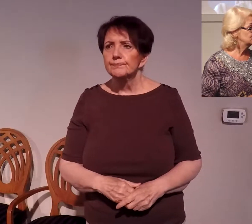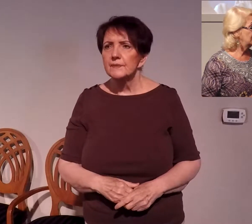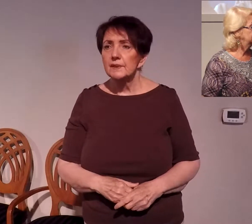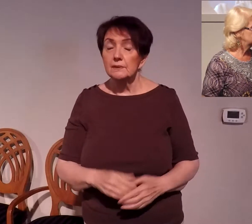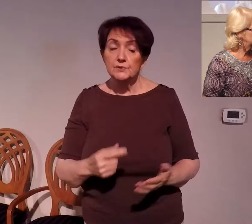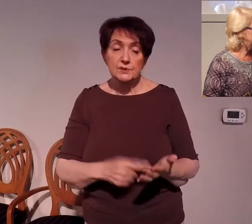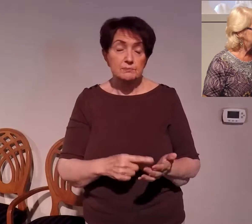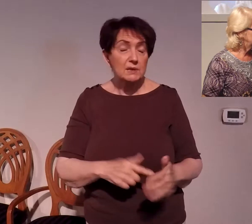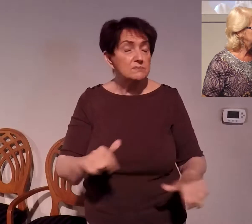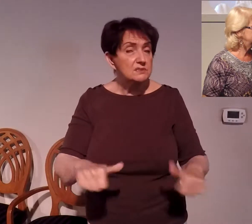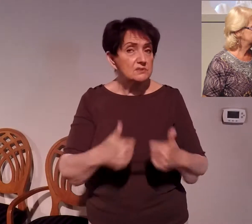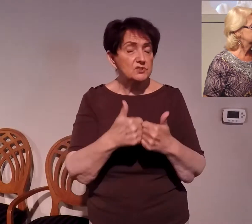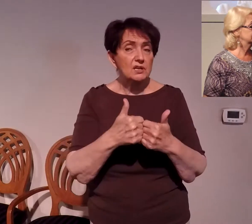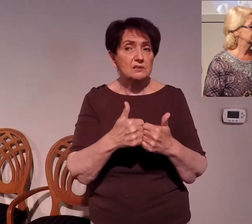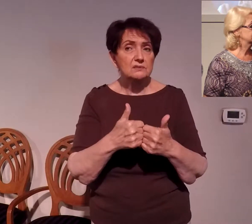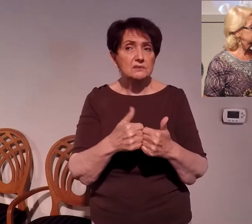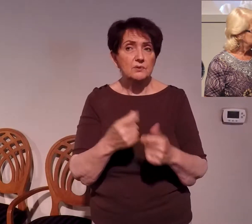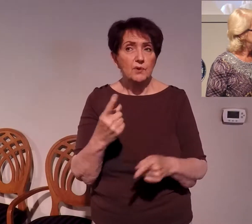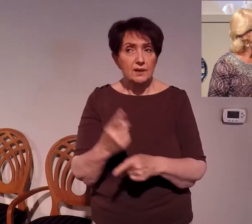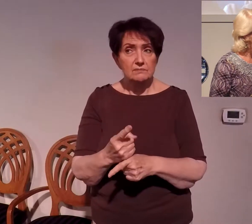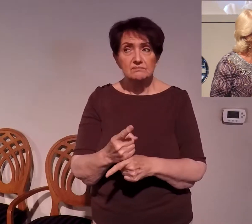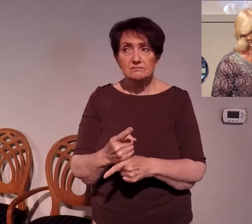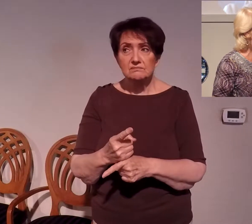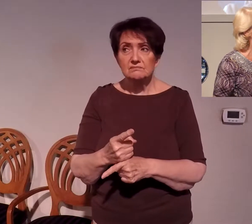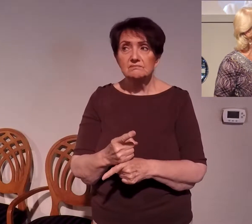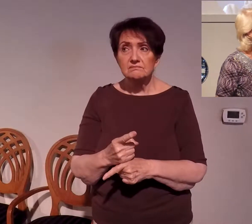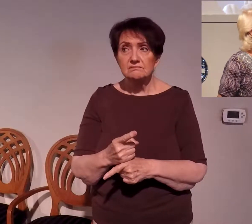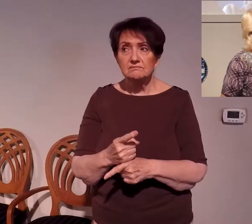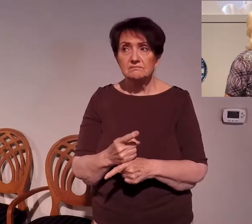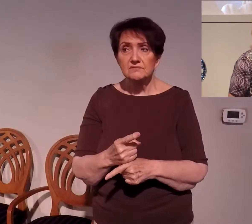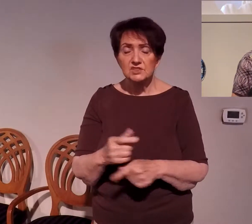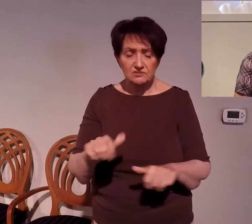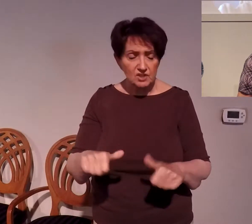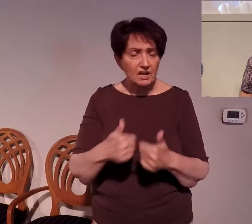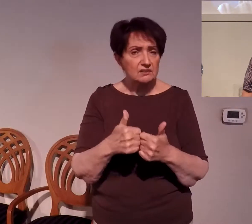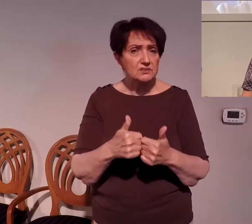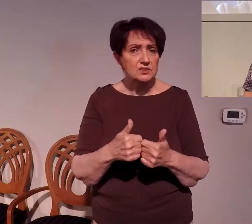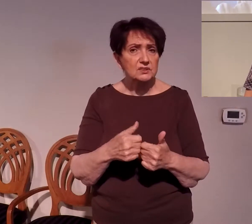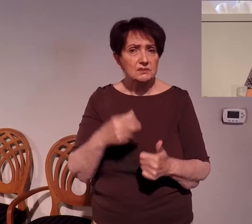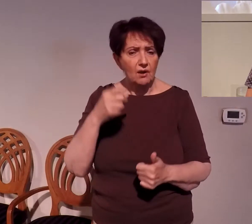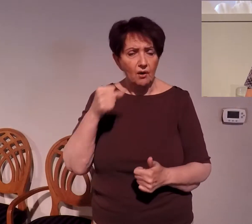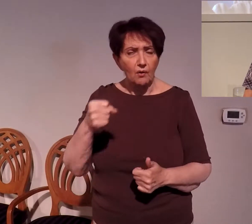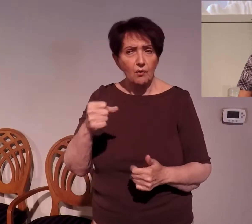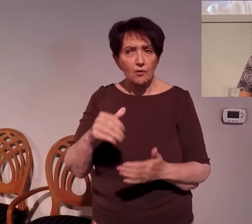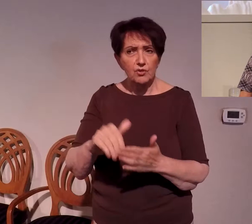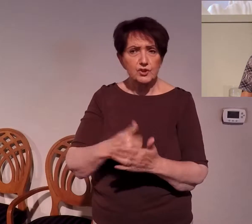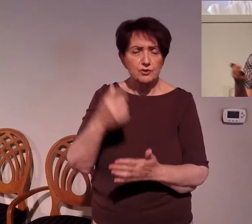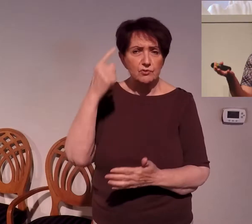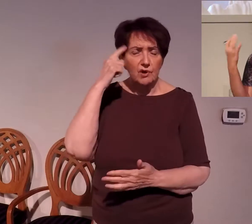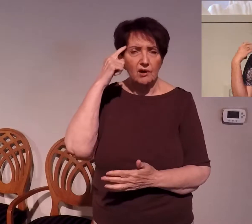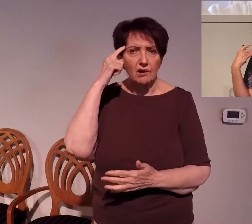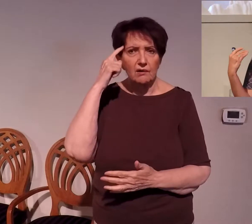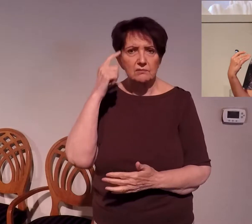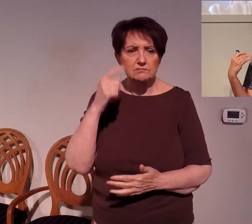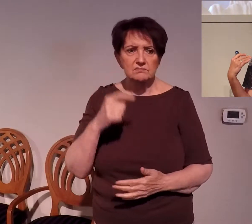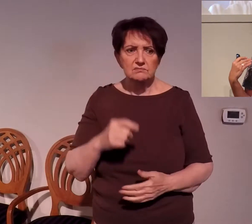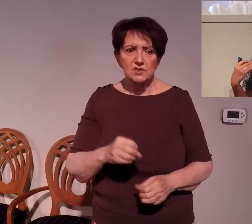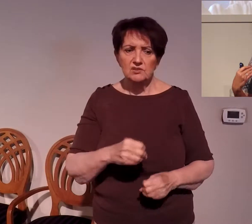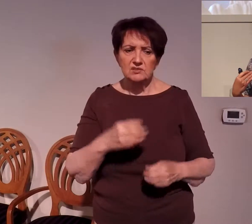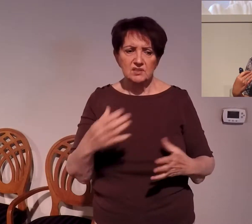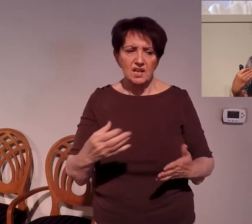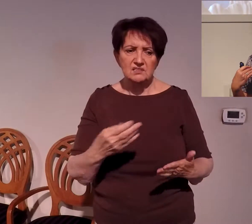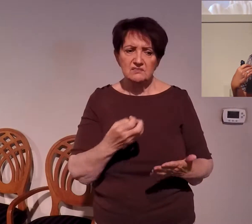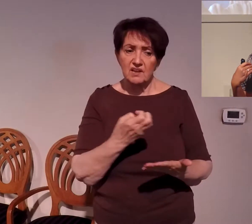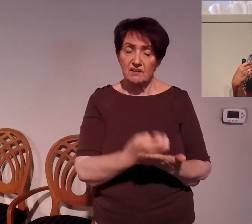Sometimes it's challenging to do, isn't it? Sometimes it's challenging to hold on to a new thought because we get lots of evidence in support of all of our